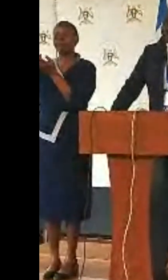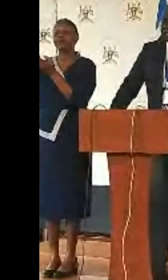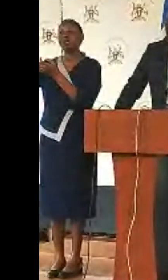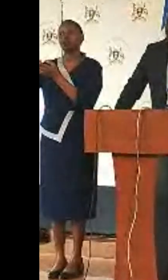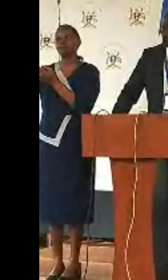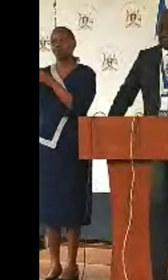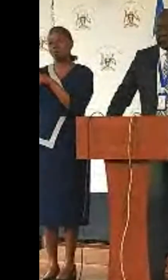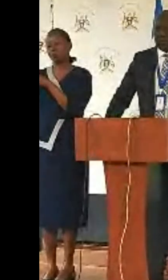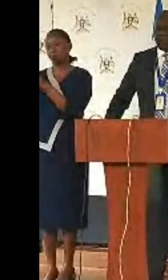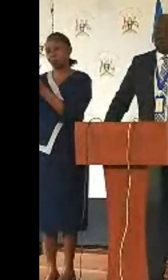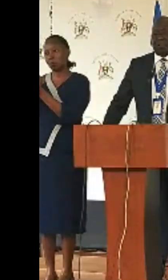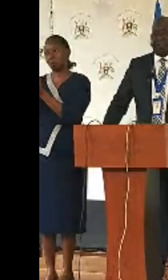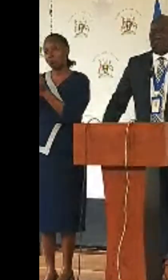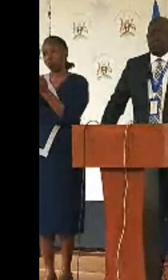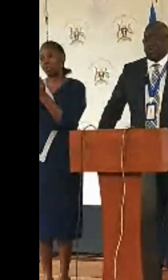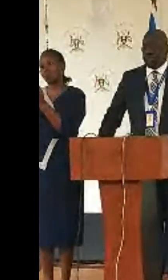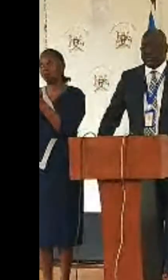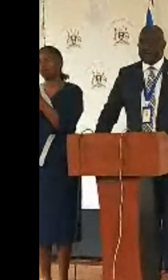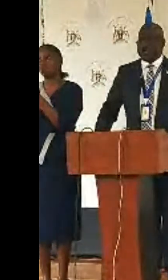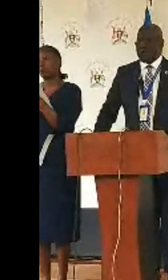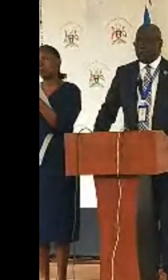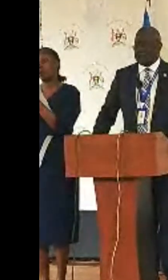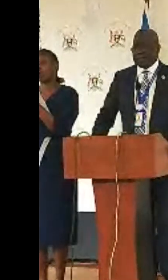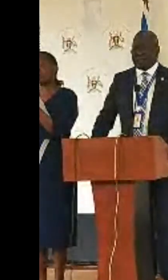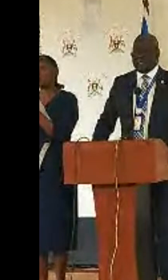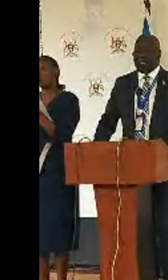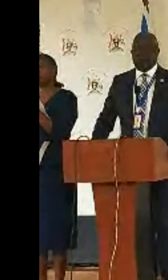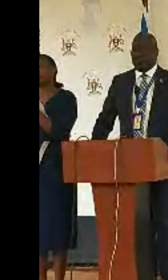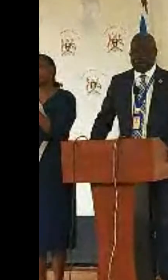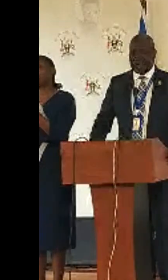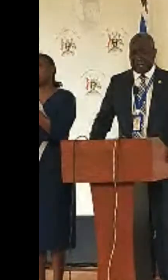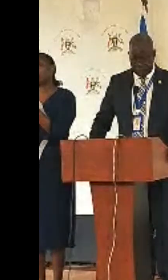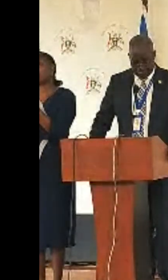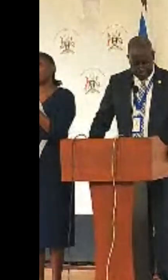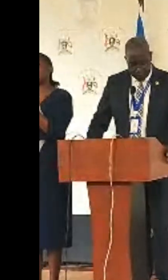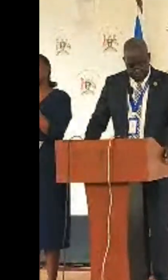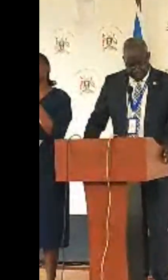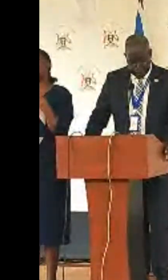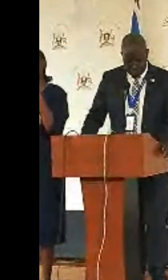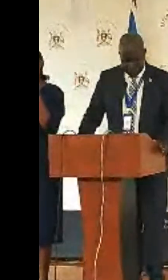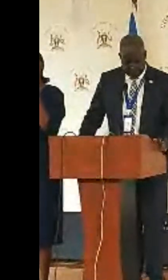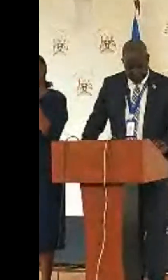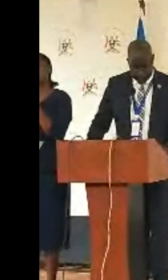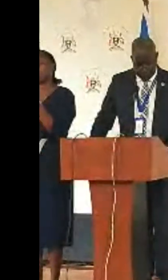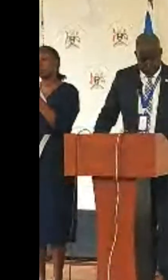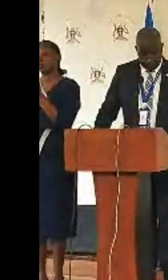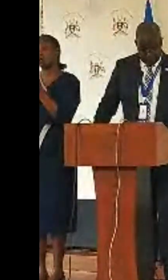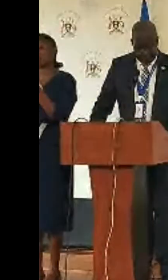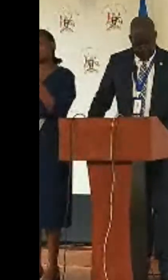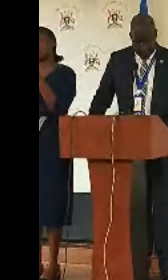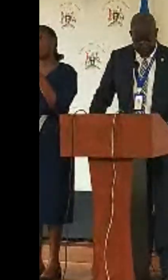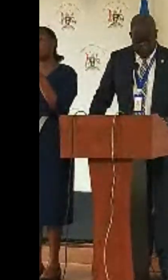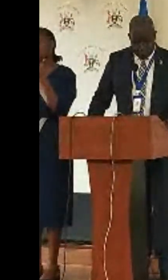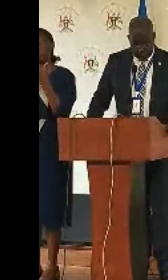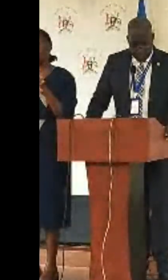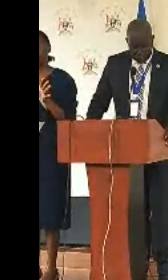now exempt them. We use the scores that we already have in the system.